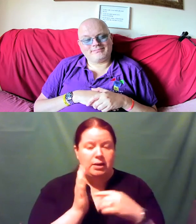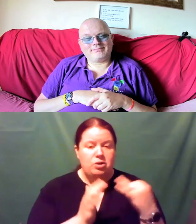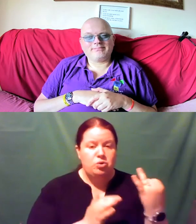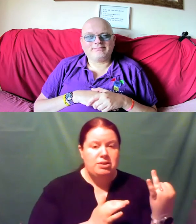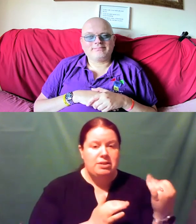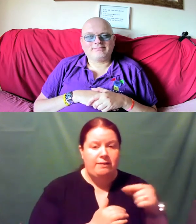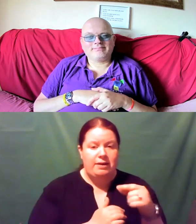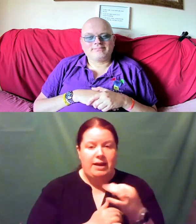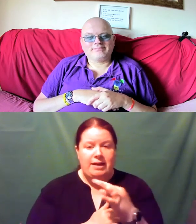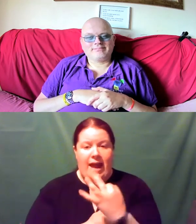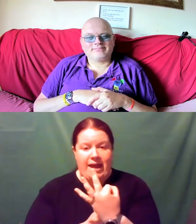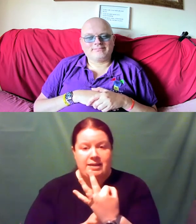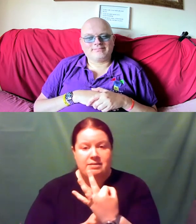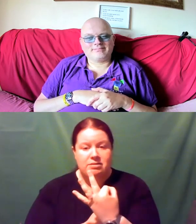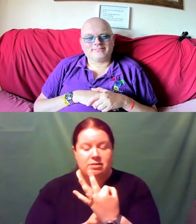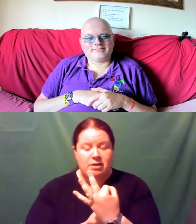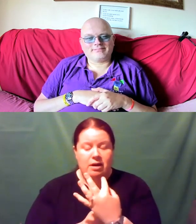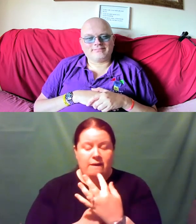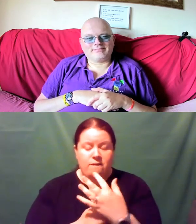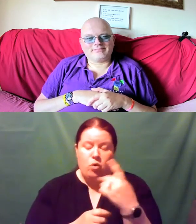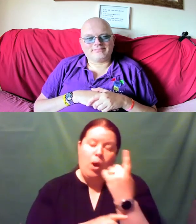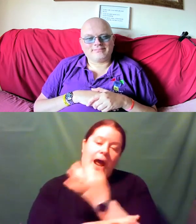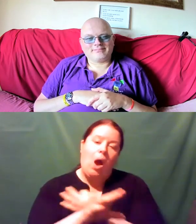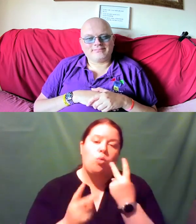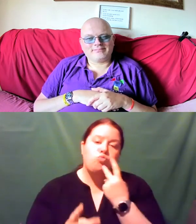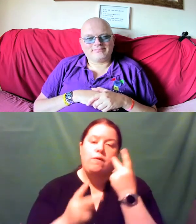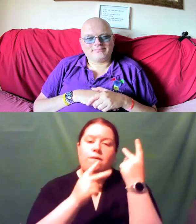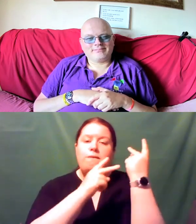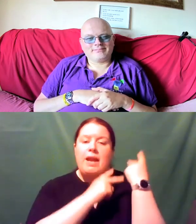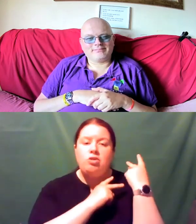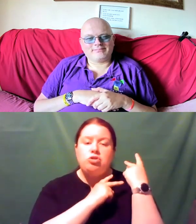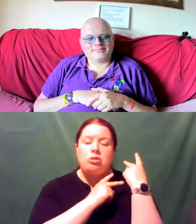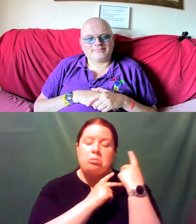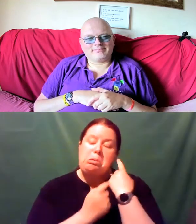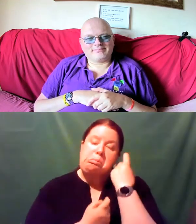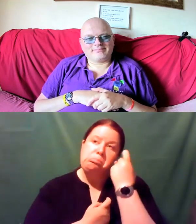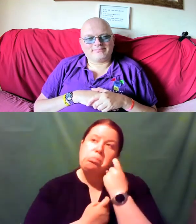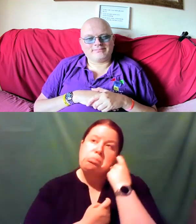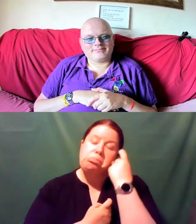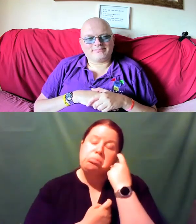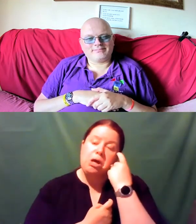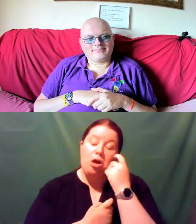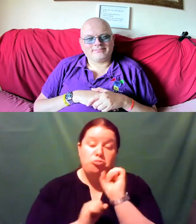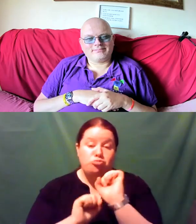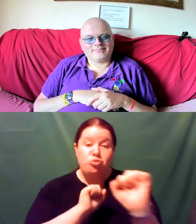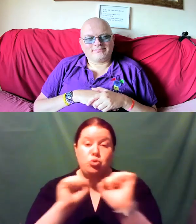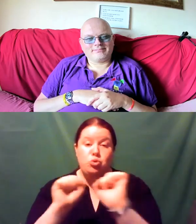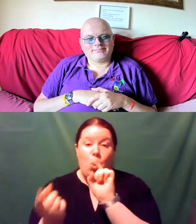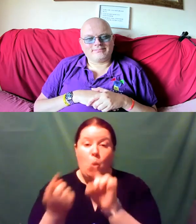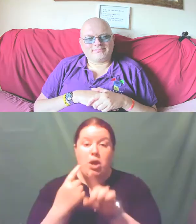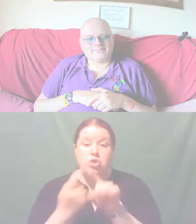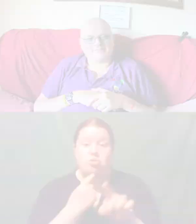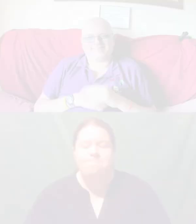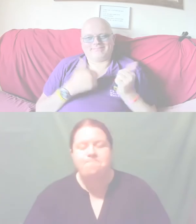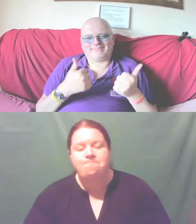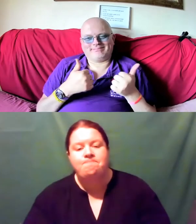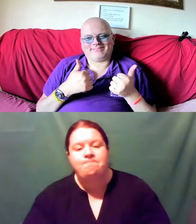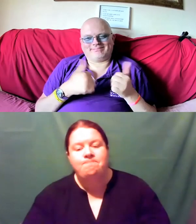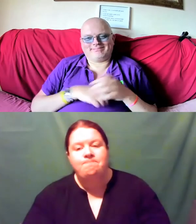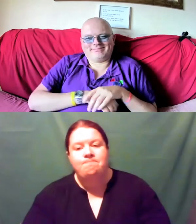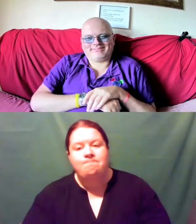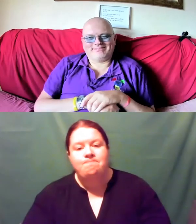8 p.m. for an hour of reflection, insight, and hopefully some responses to your questions live on Zoom. Okay.